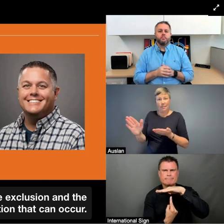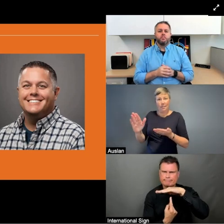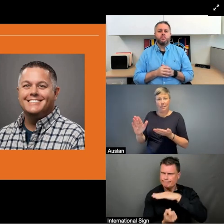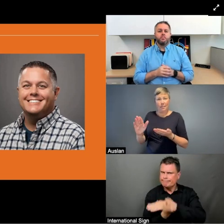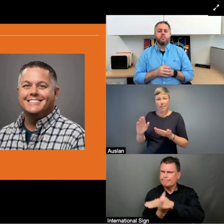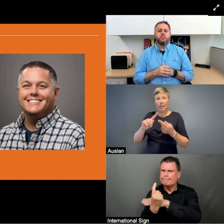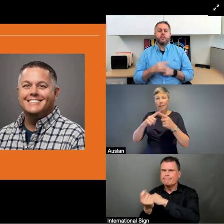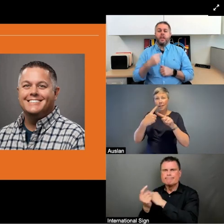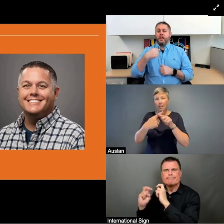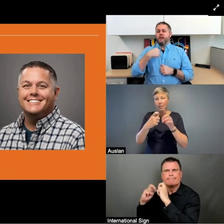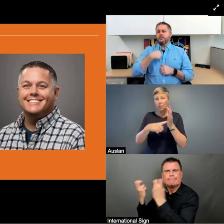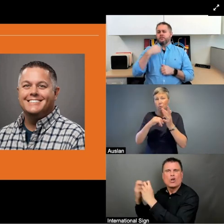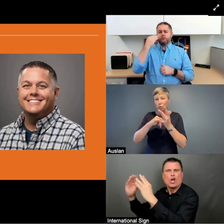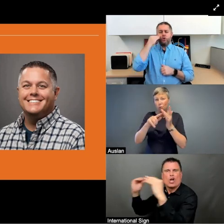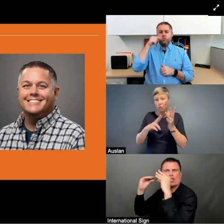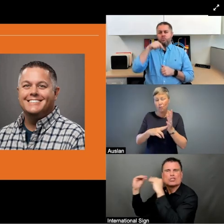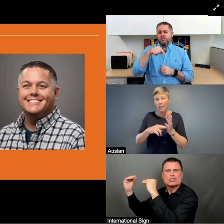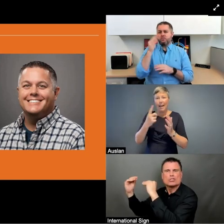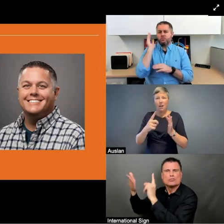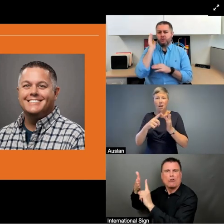occur.